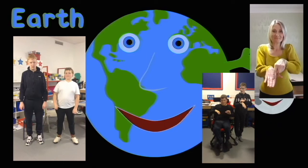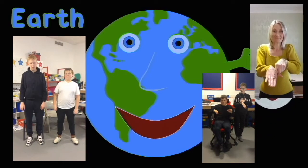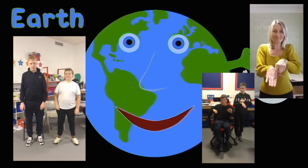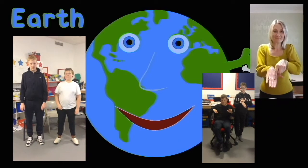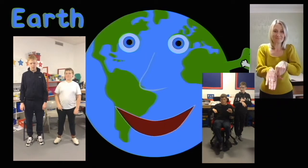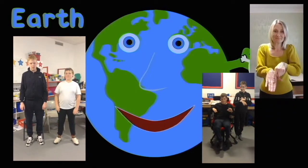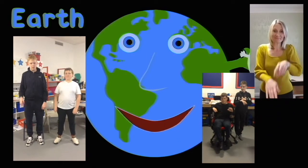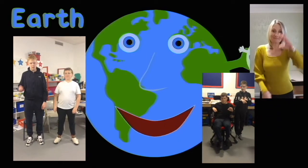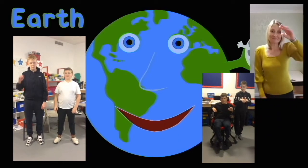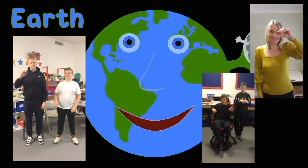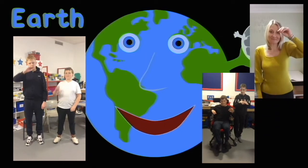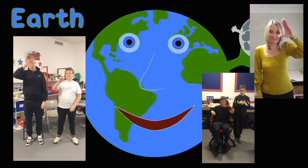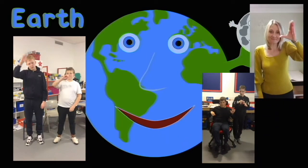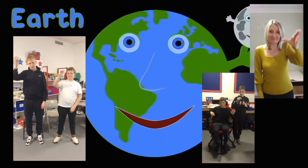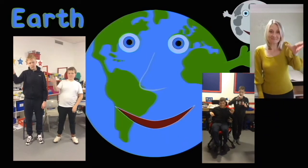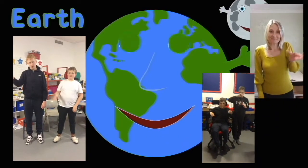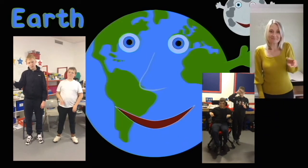I have a moon.